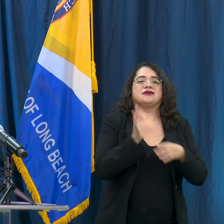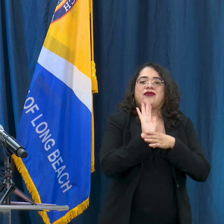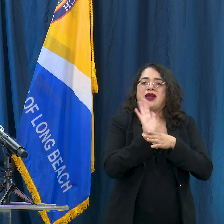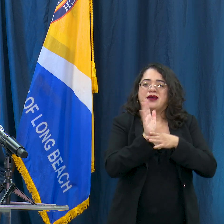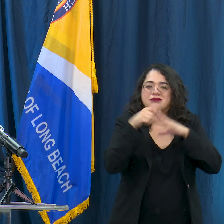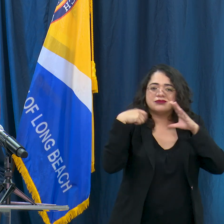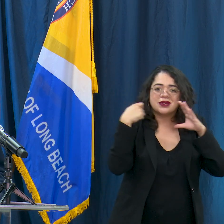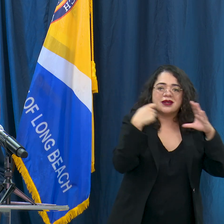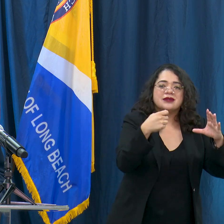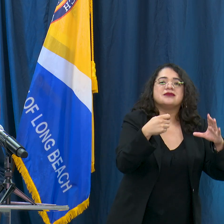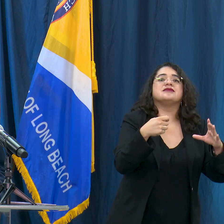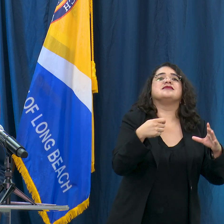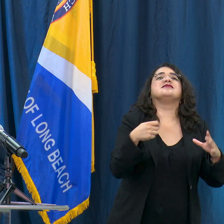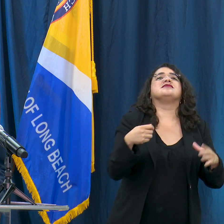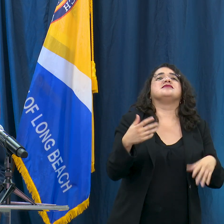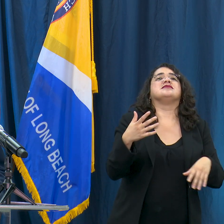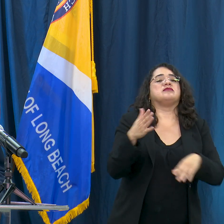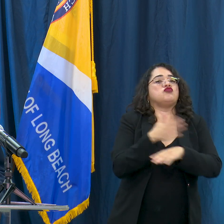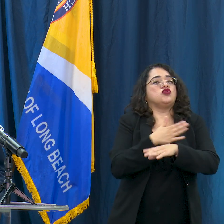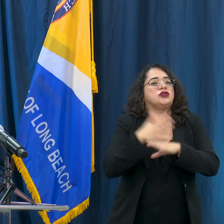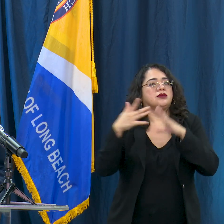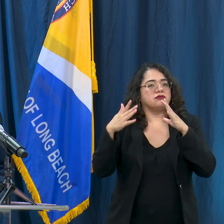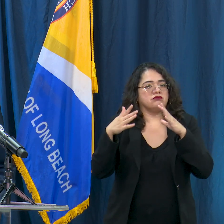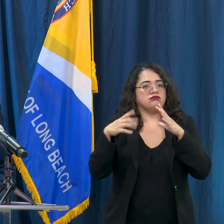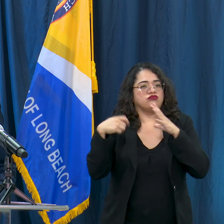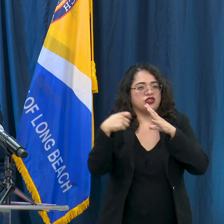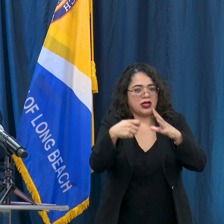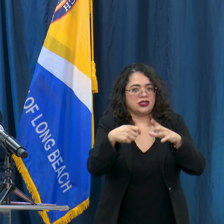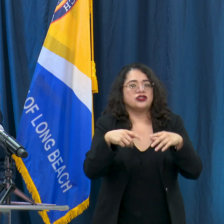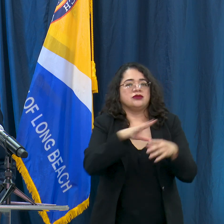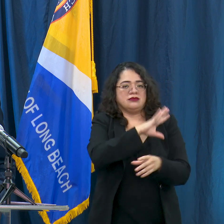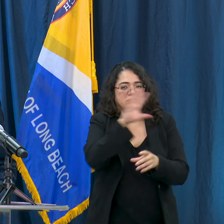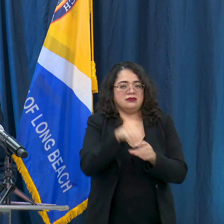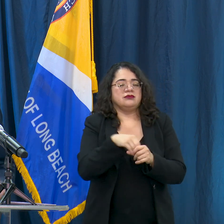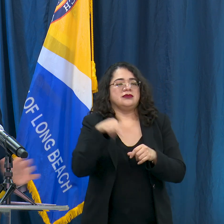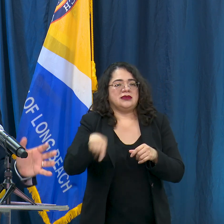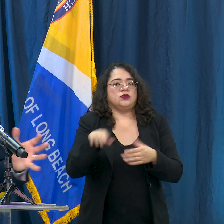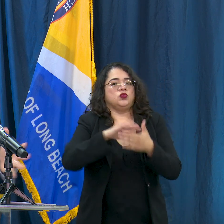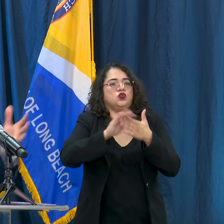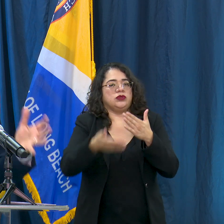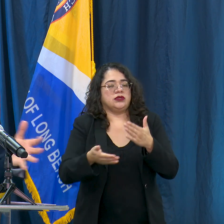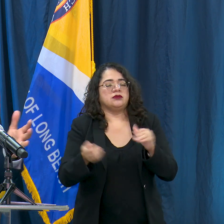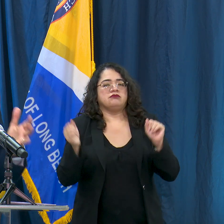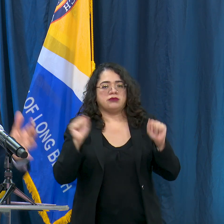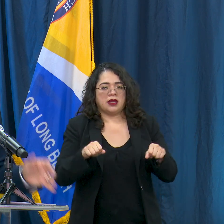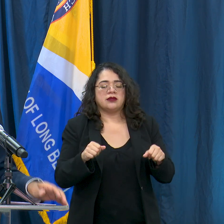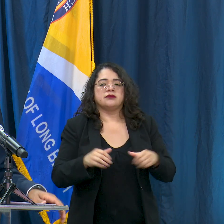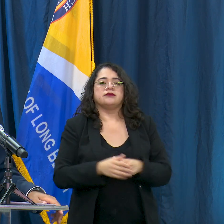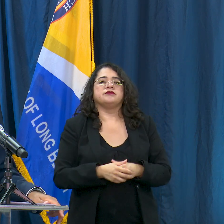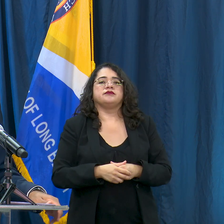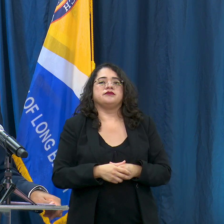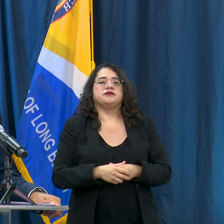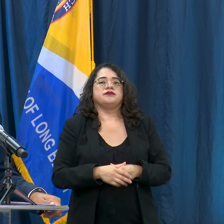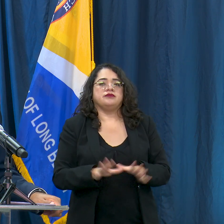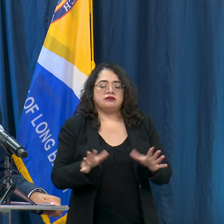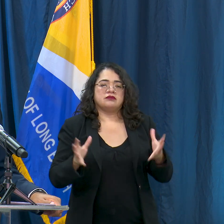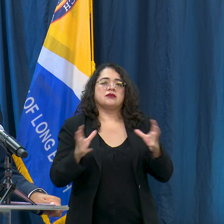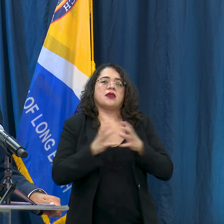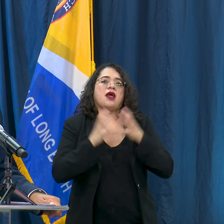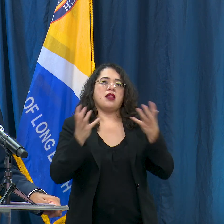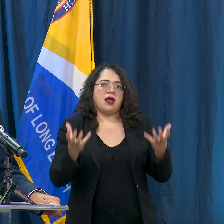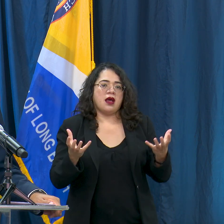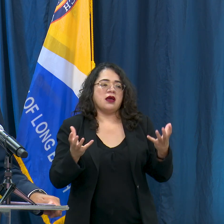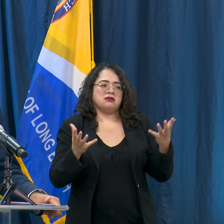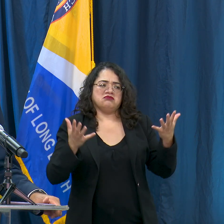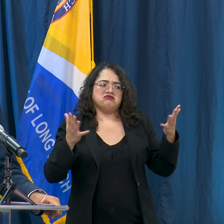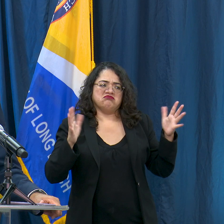resume as this weekend begins. And that constitutes a lot of what can